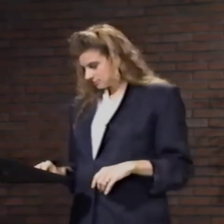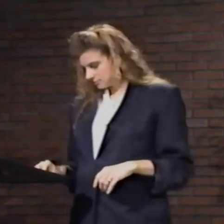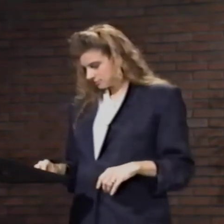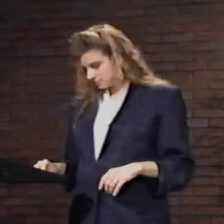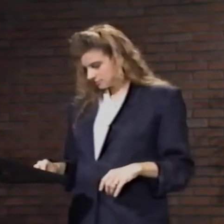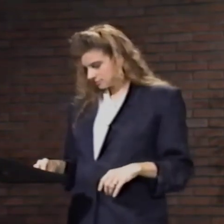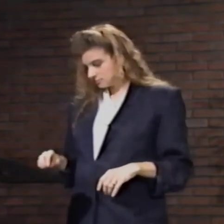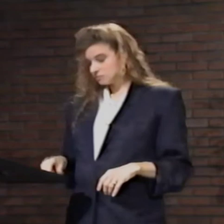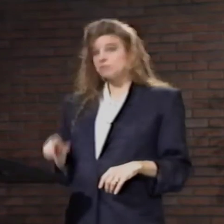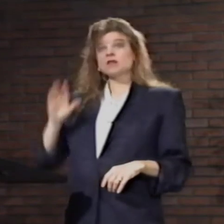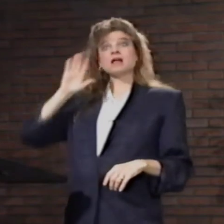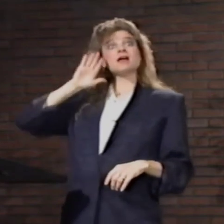plays.